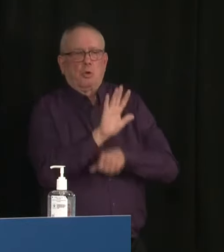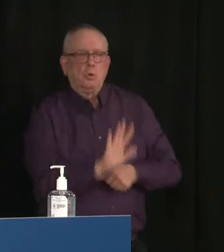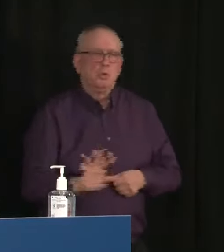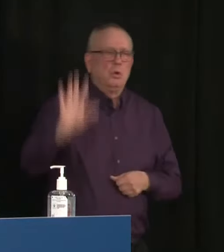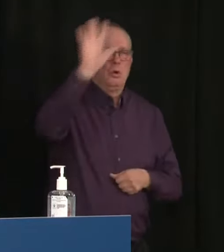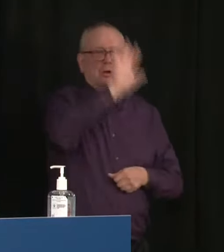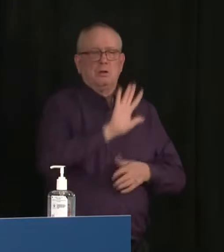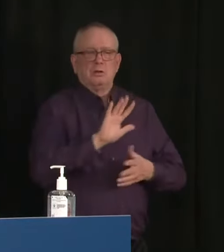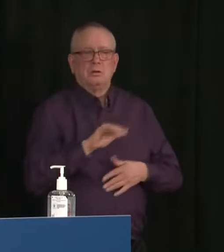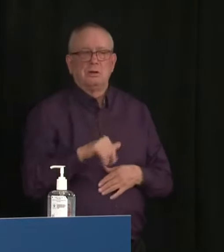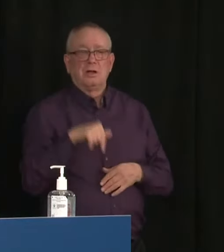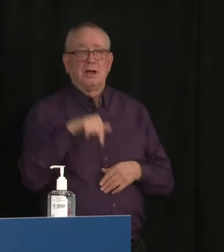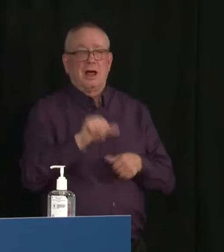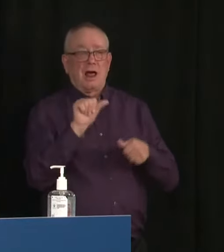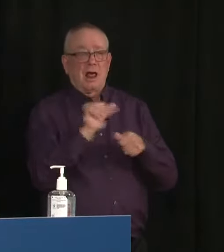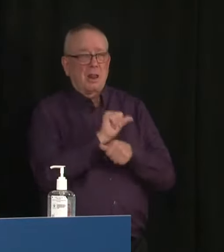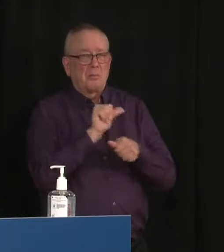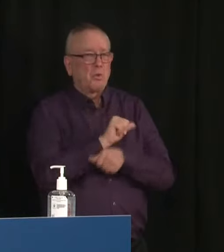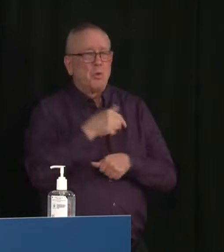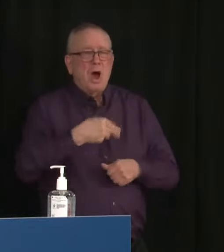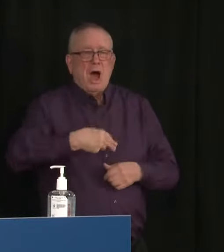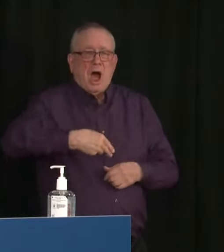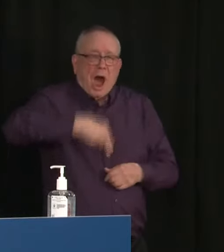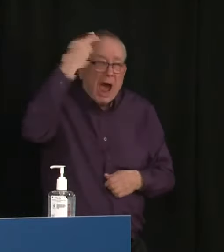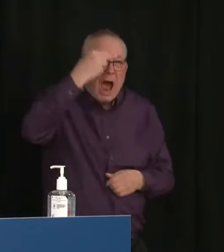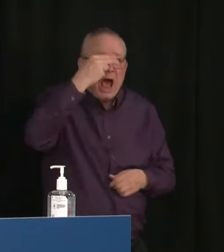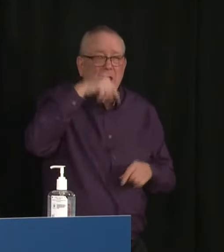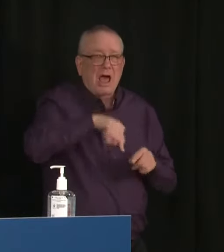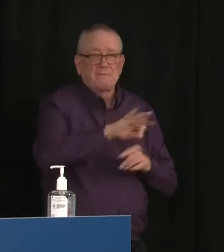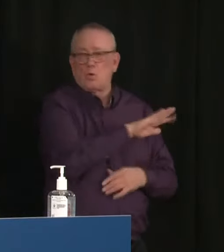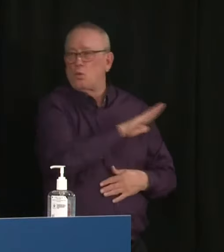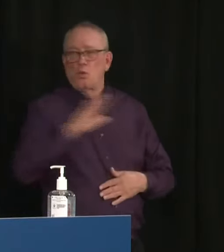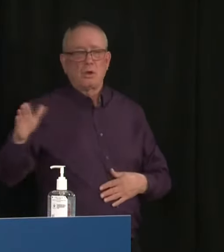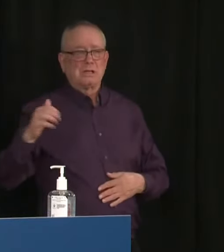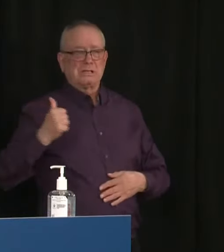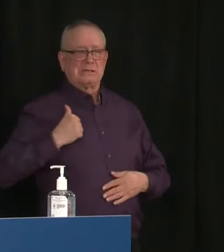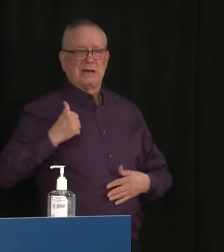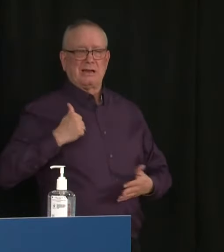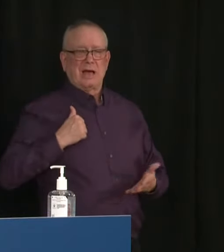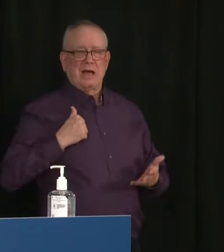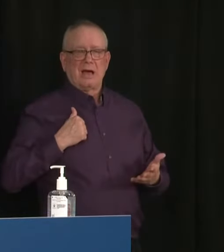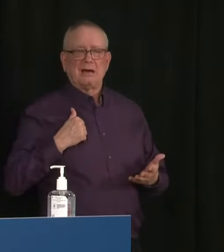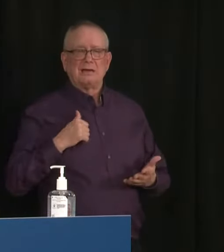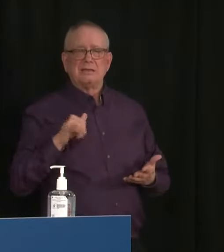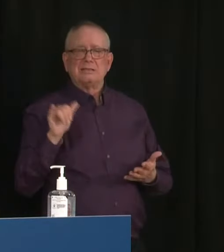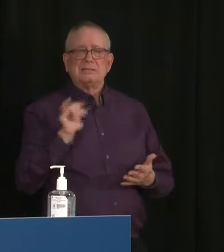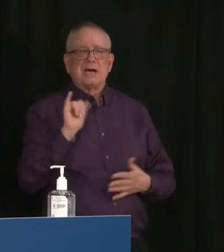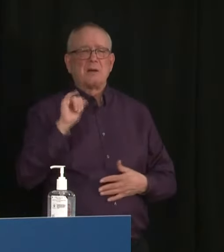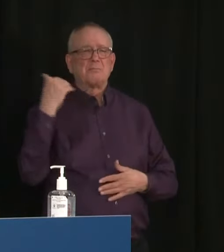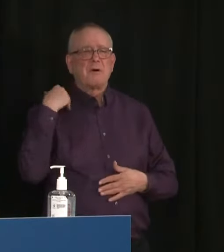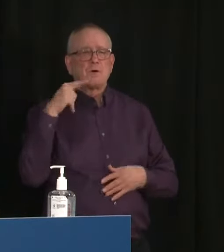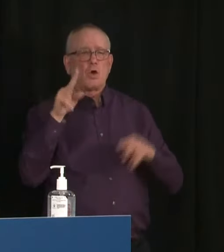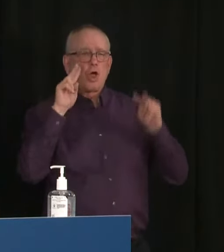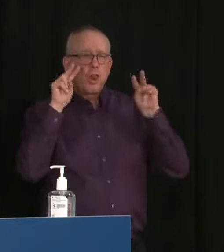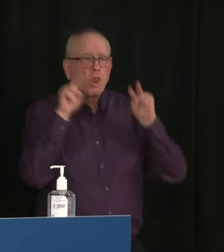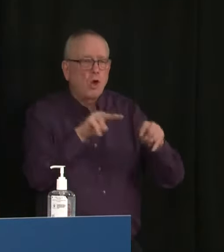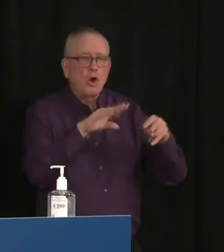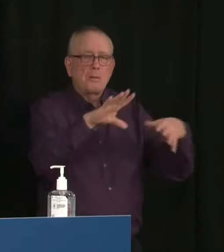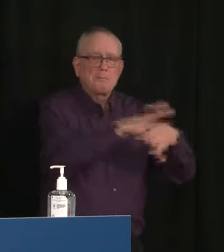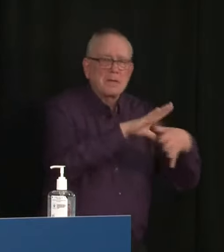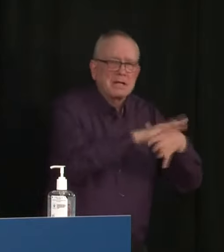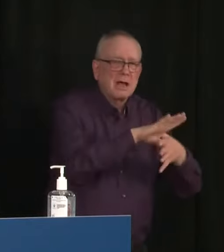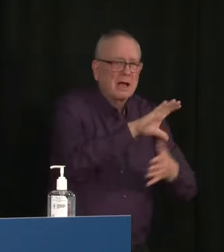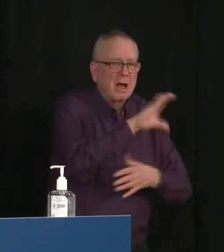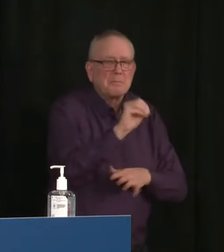just looking? You've done it in meatpacking plants. So why not consider doing that in Fort McMurray as well, where the problem appears to be